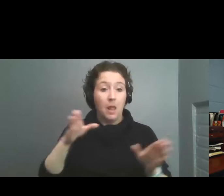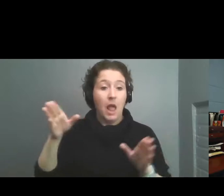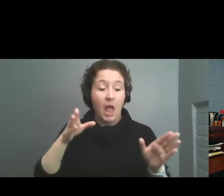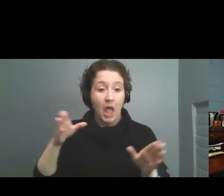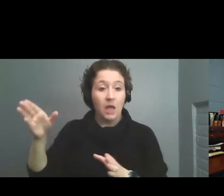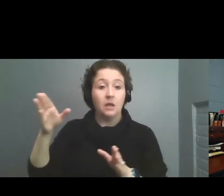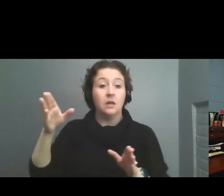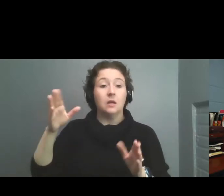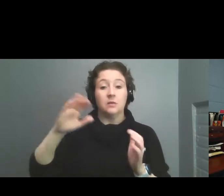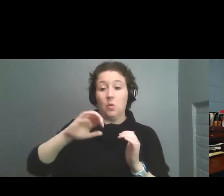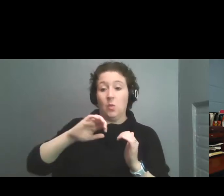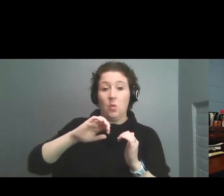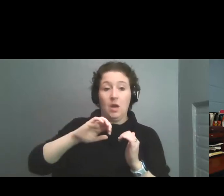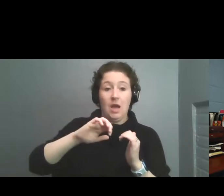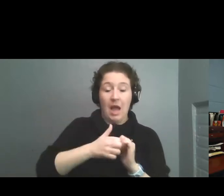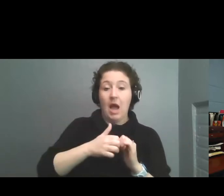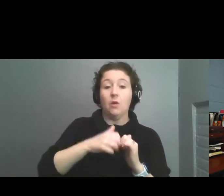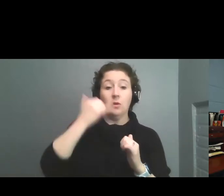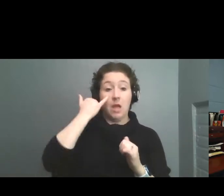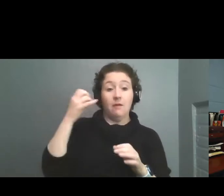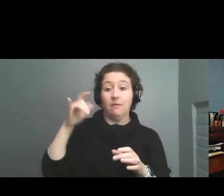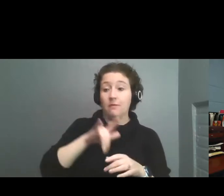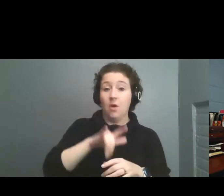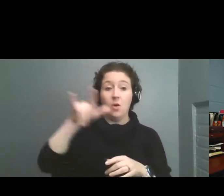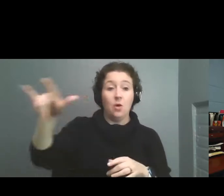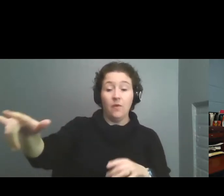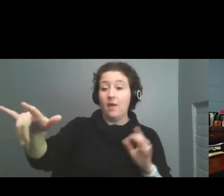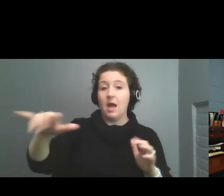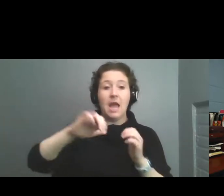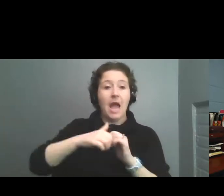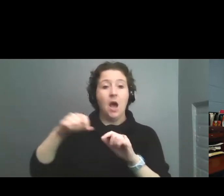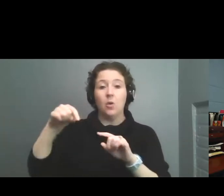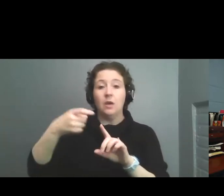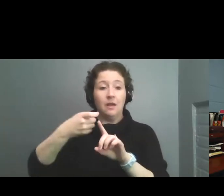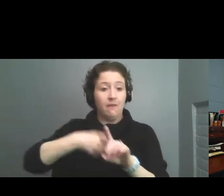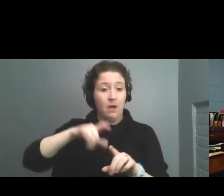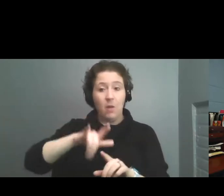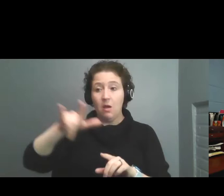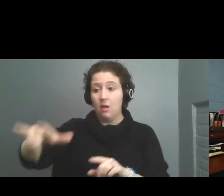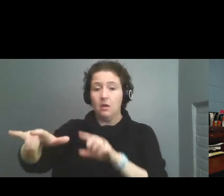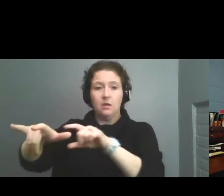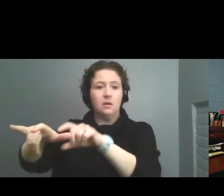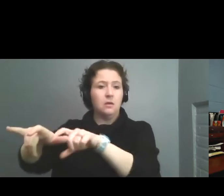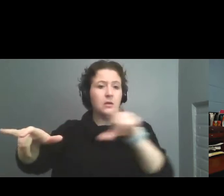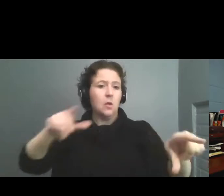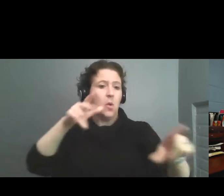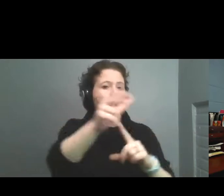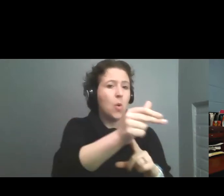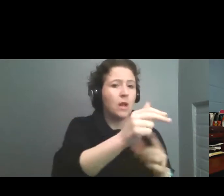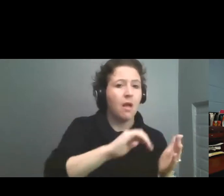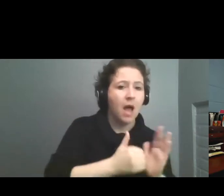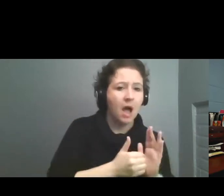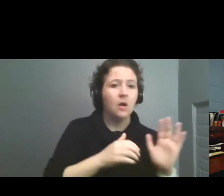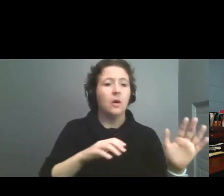how to get to and from the airport, hotel check-in practices, and car travel routes. Avoid gathering